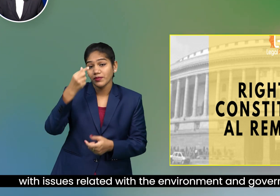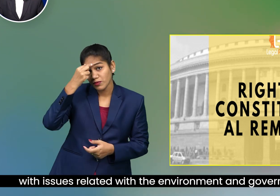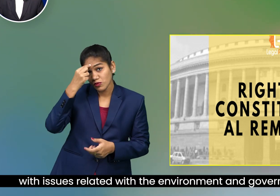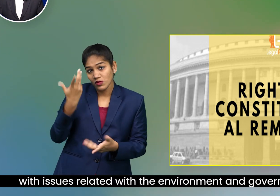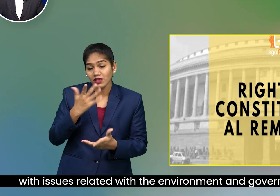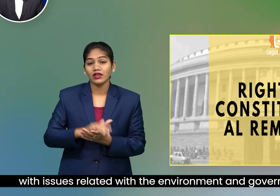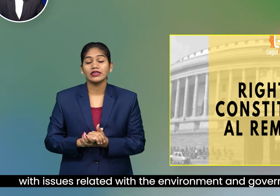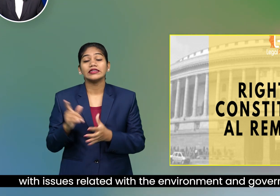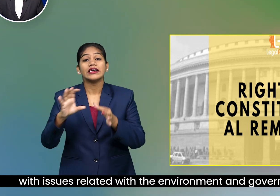with the environment